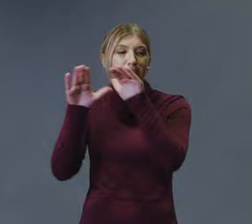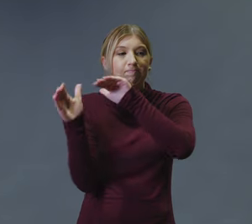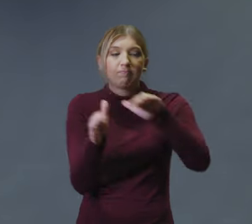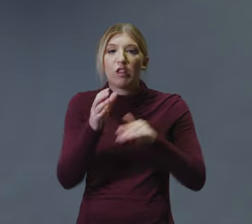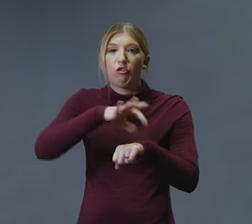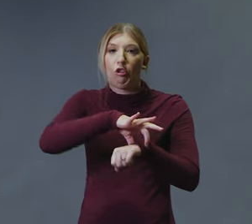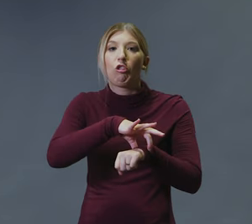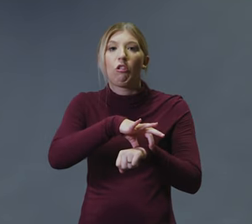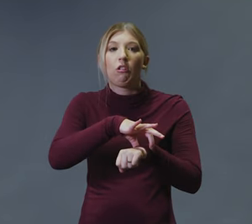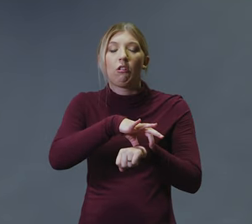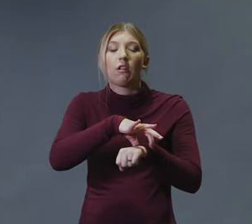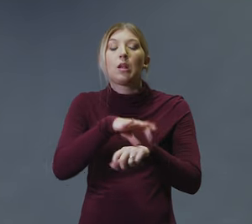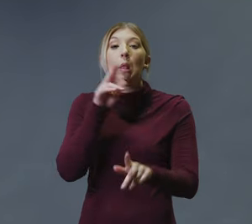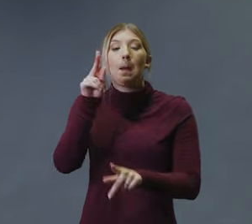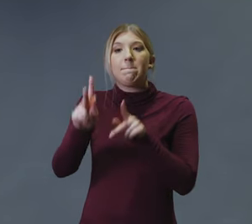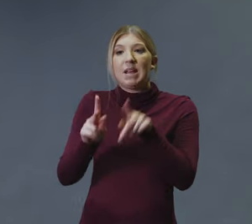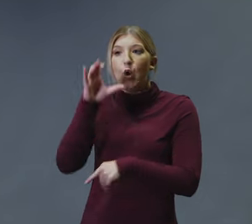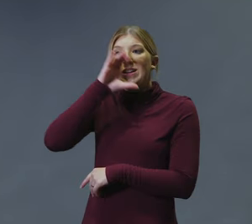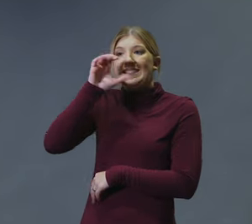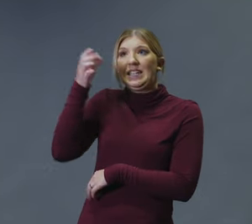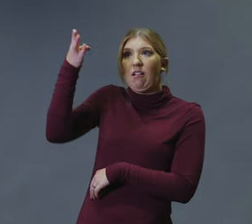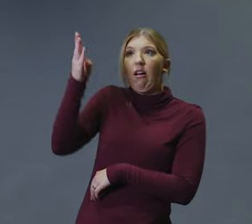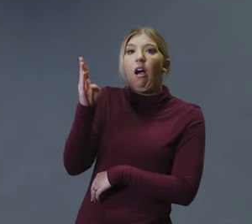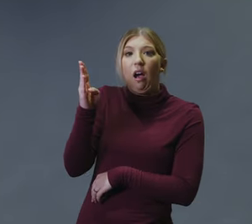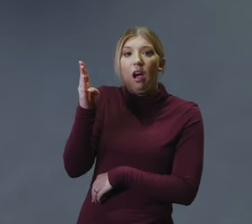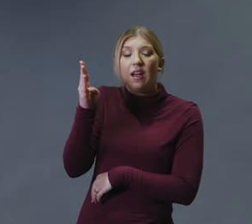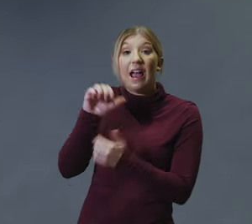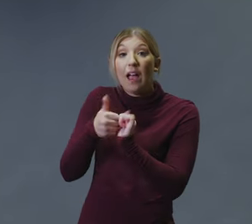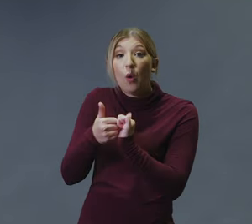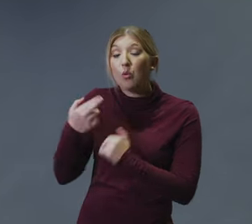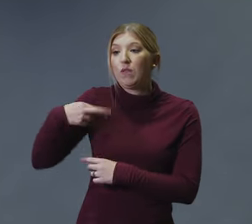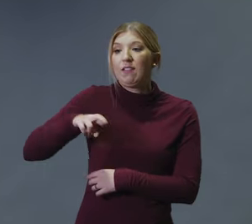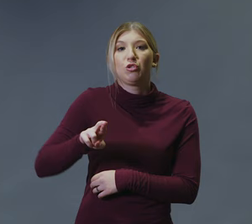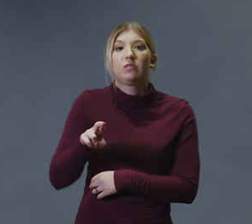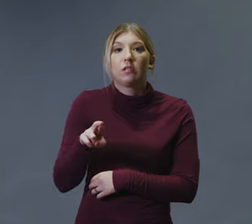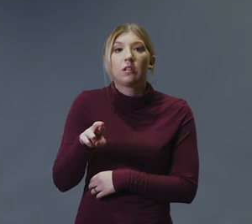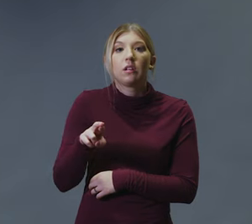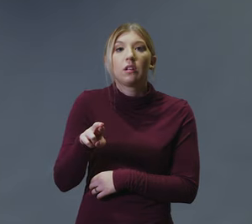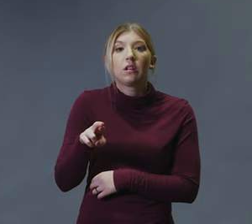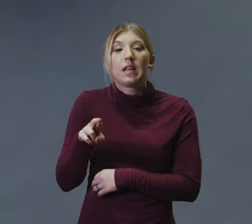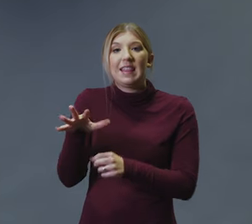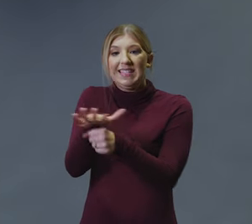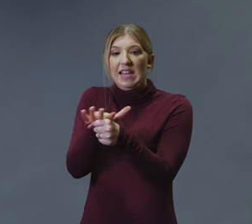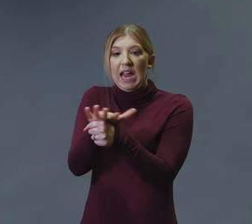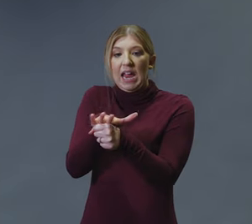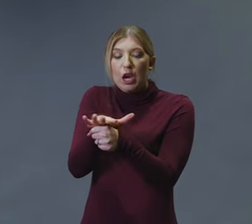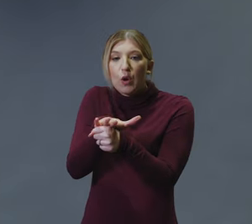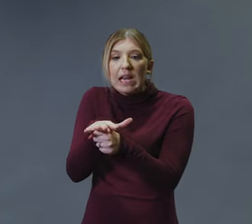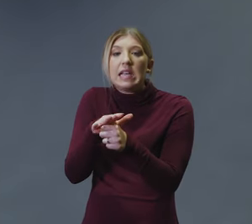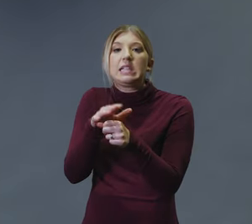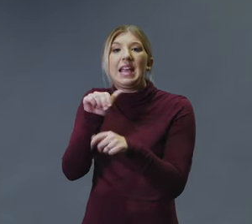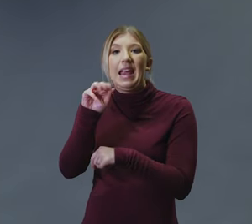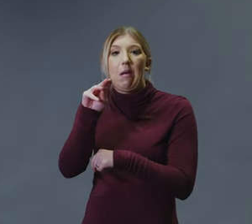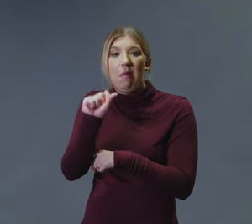earth." The people are seeking God through religion. These areas that Amos mentioned are